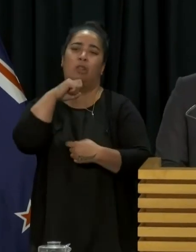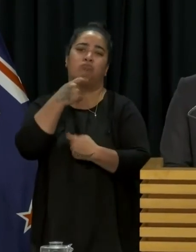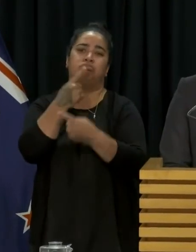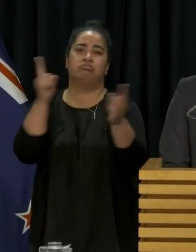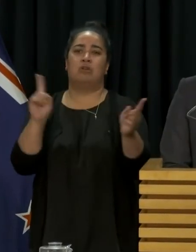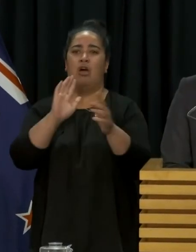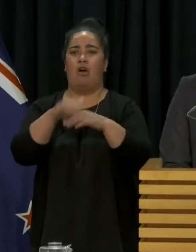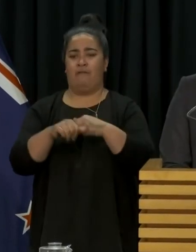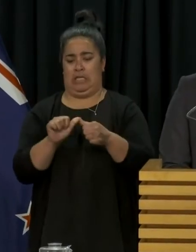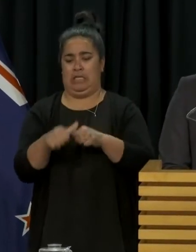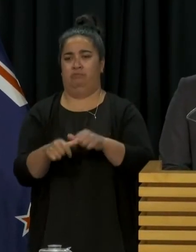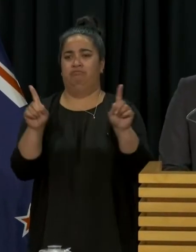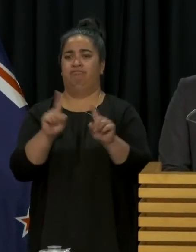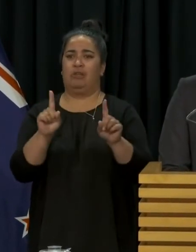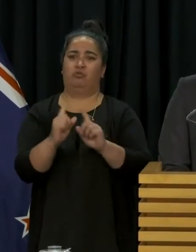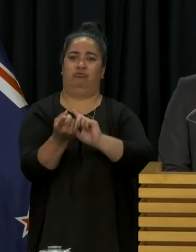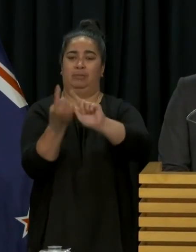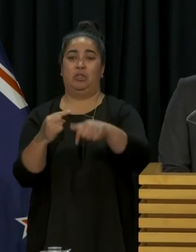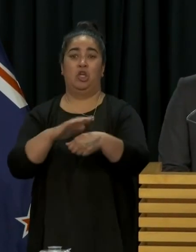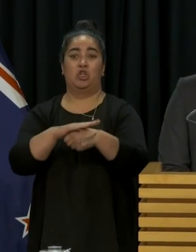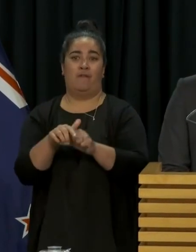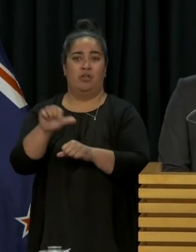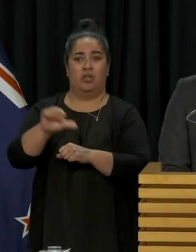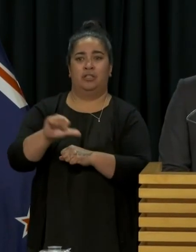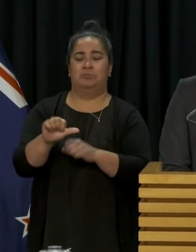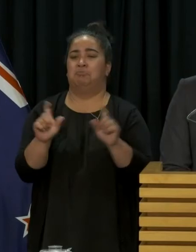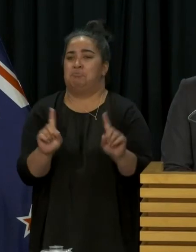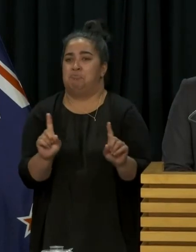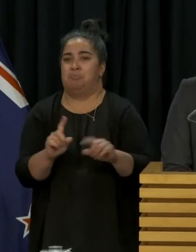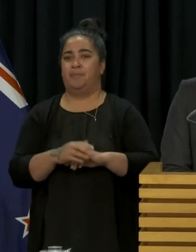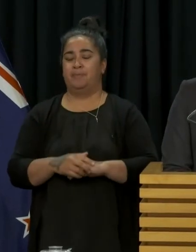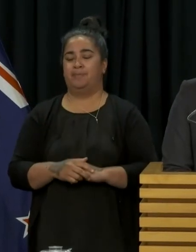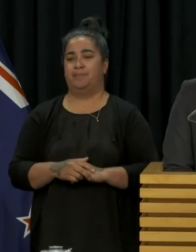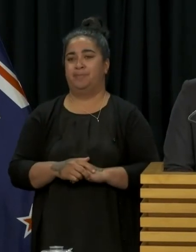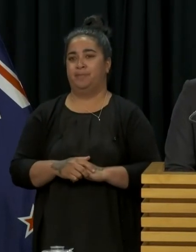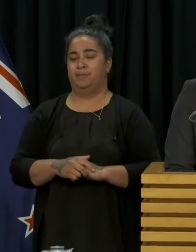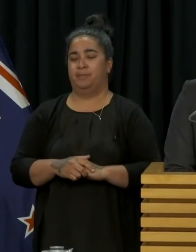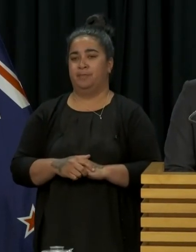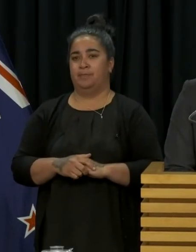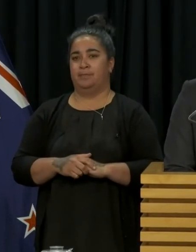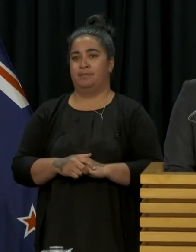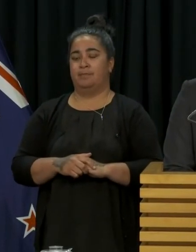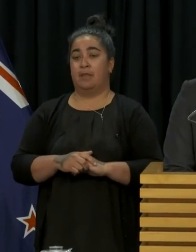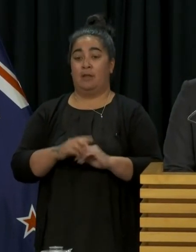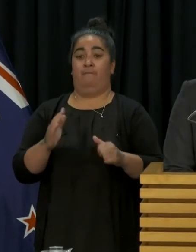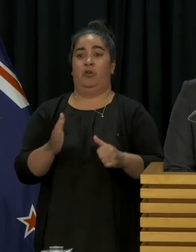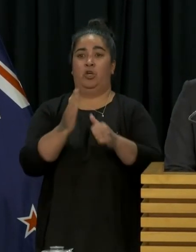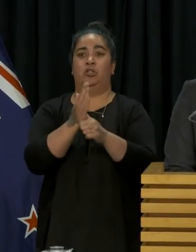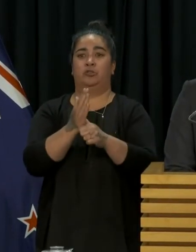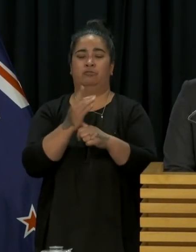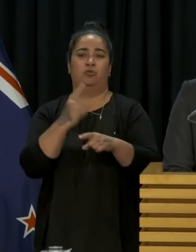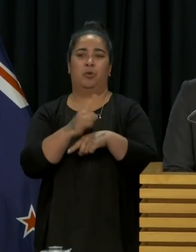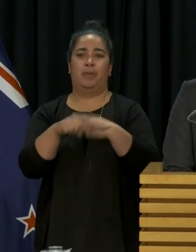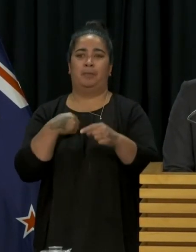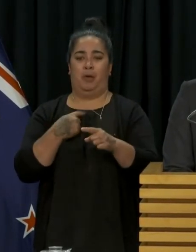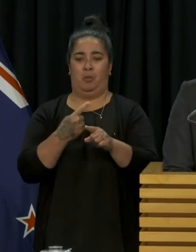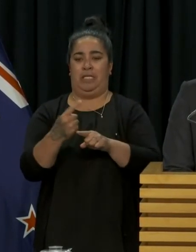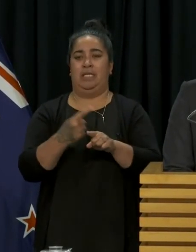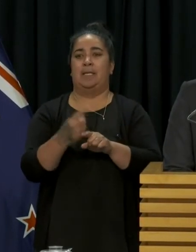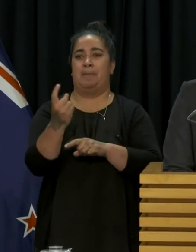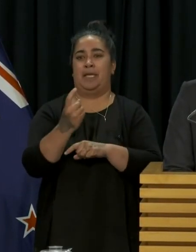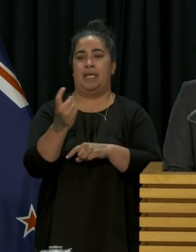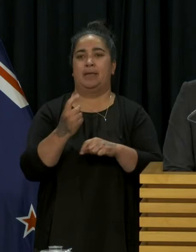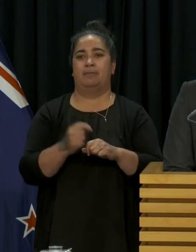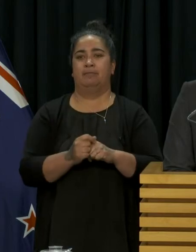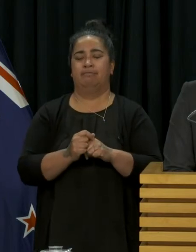in our ongoing response to keeping New Zealanders safe from COVID-19. First, though, the week ahead, which is focused